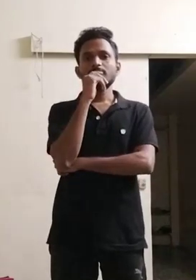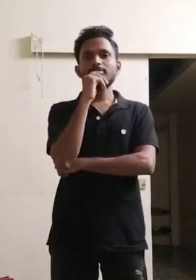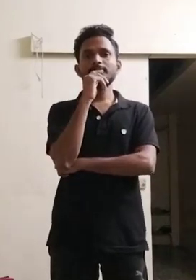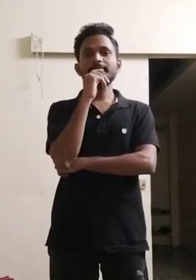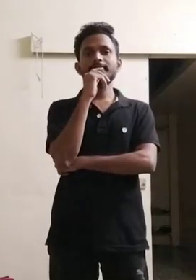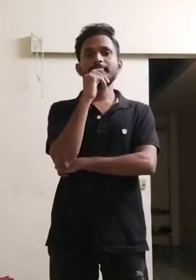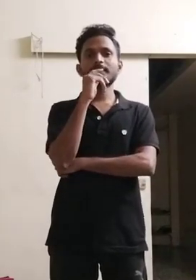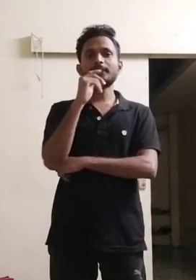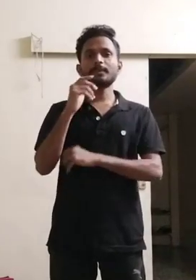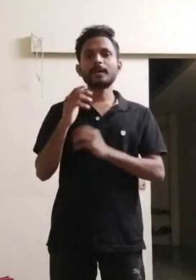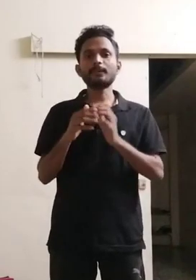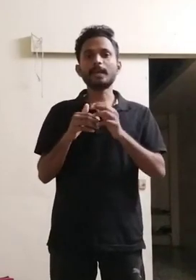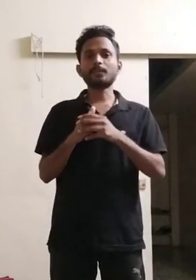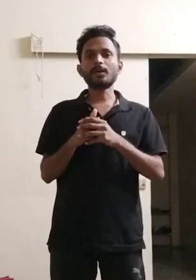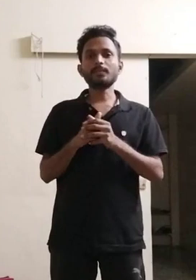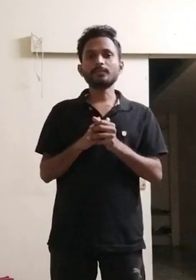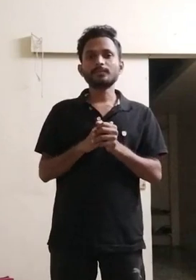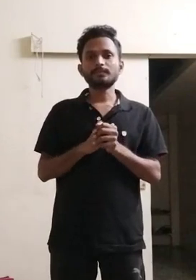which then interrupted by platform